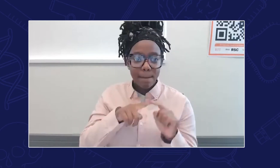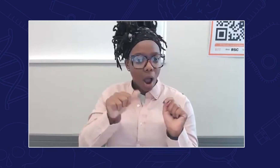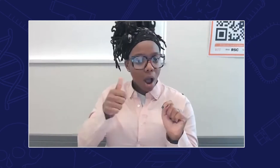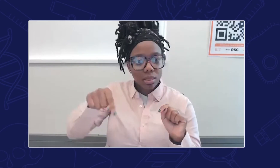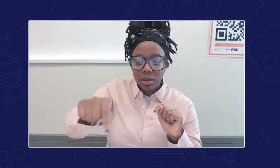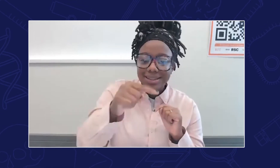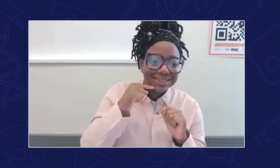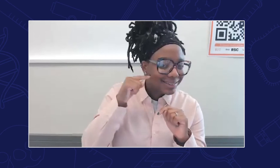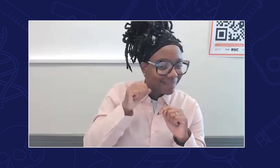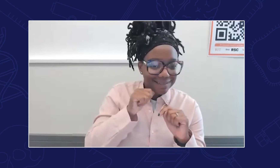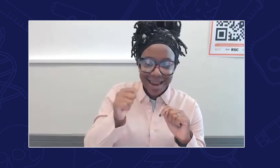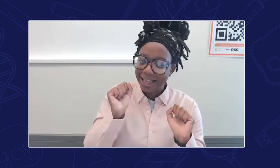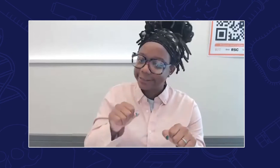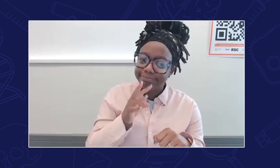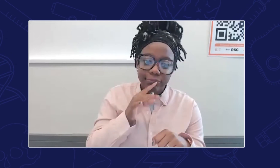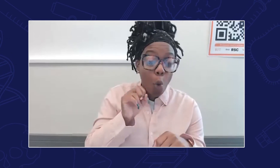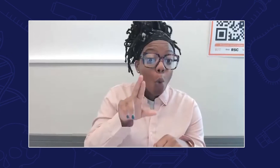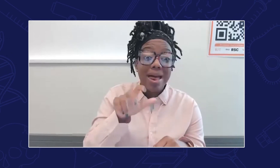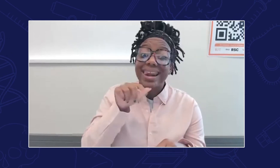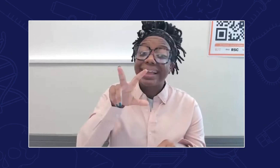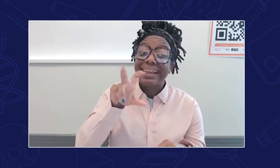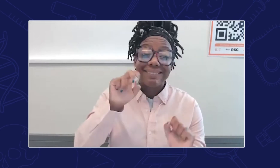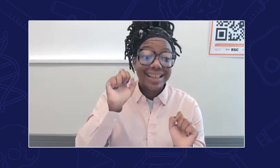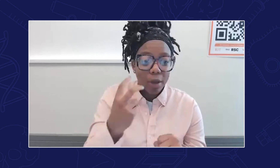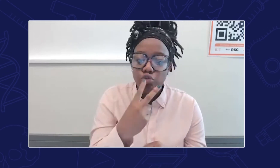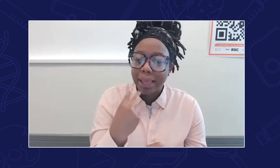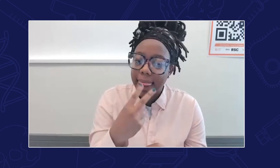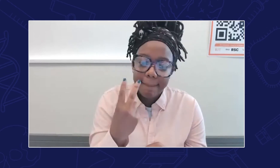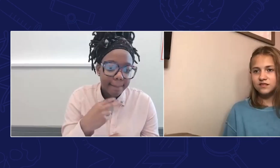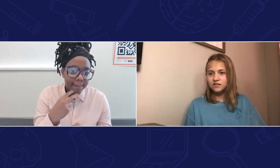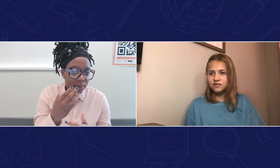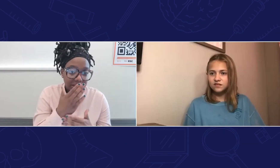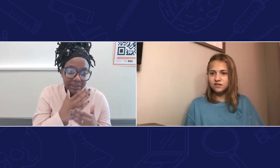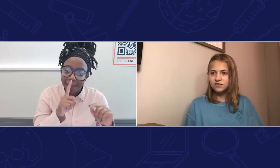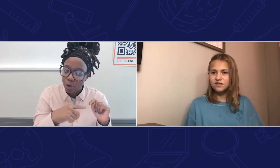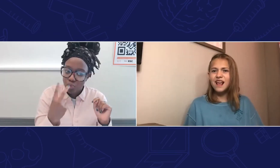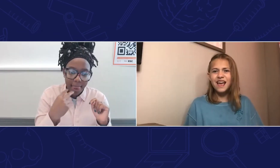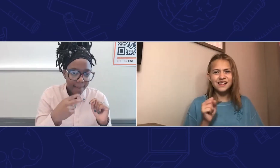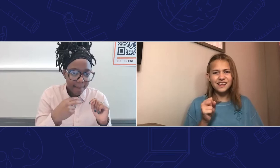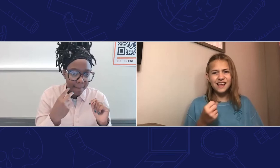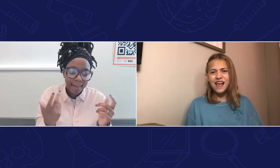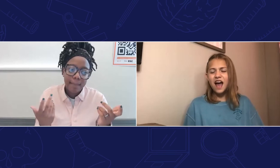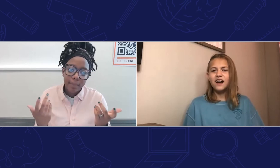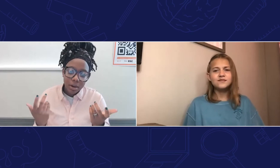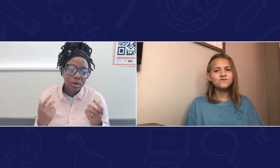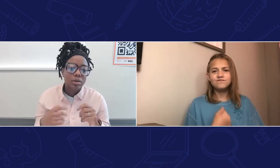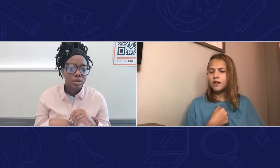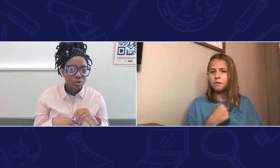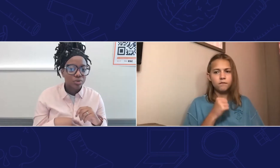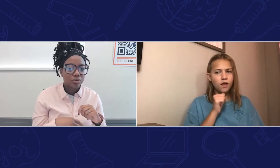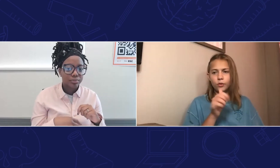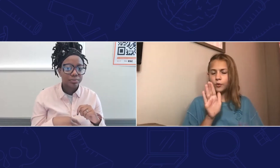maybe I can speak, but there are other deaf people who don't use their voices or even don't lip read. Some can't leave rips.